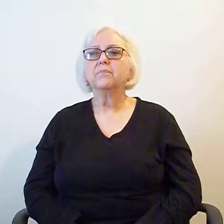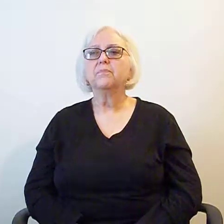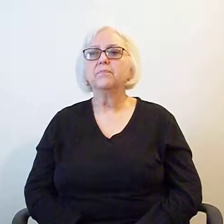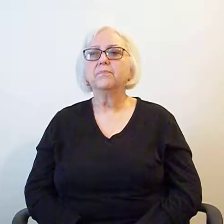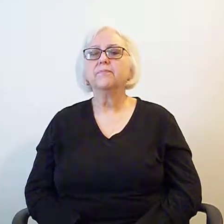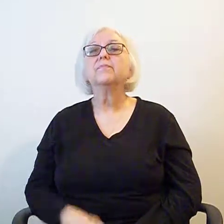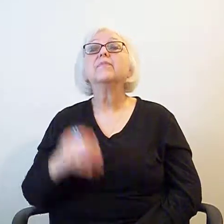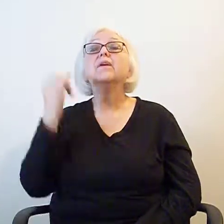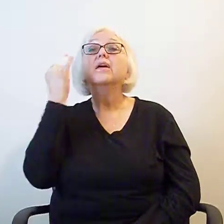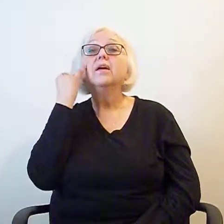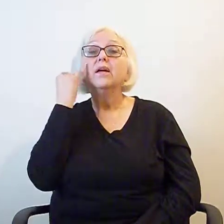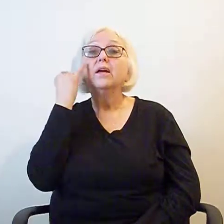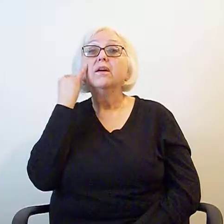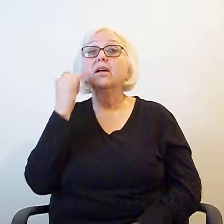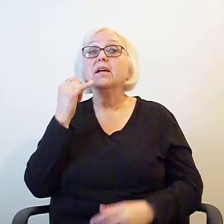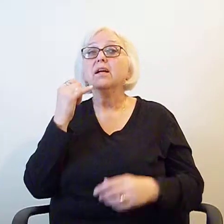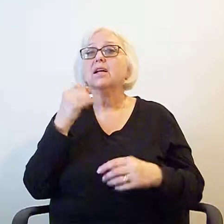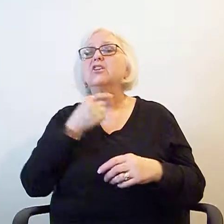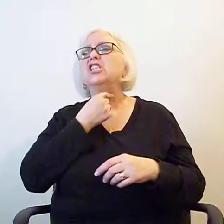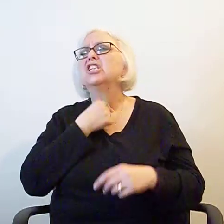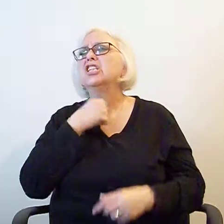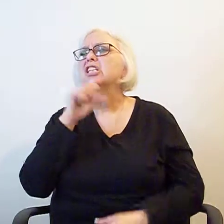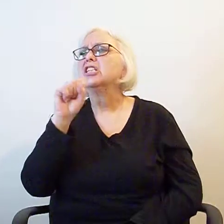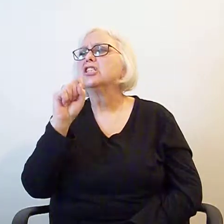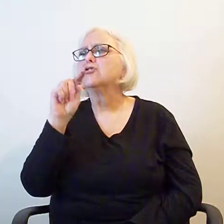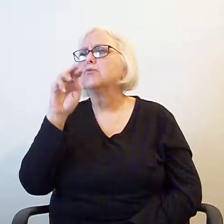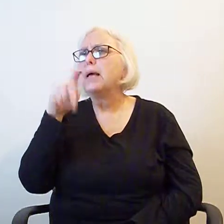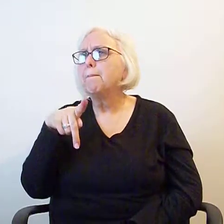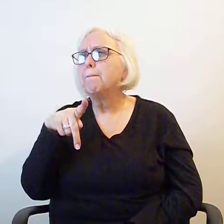If you have strep throat or a strep infection,